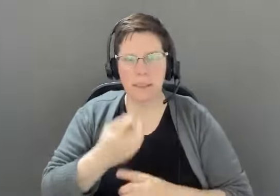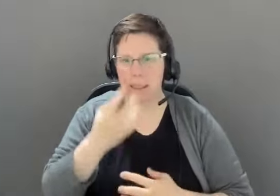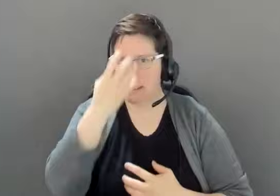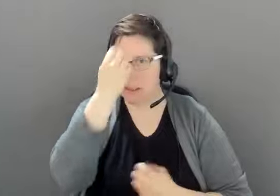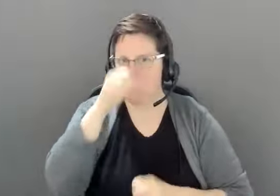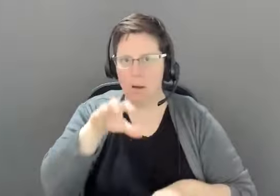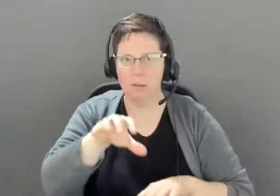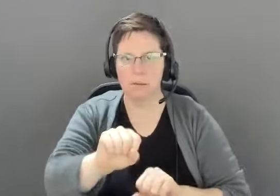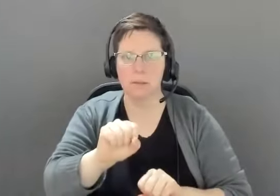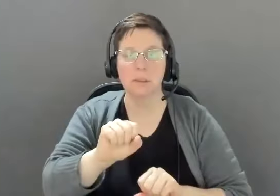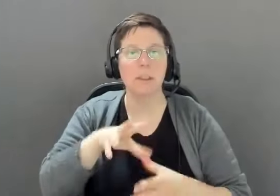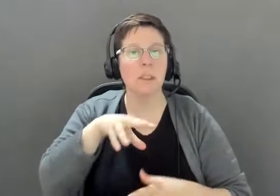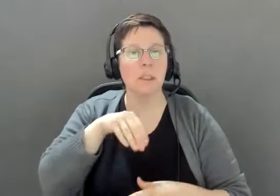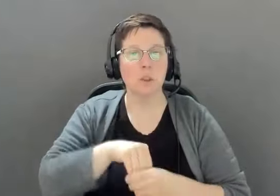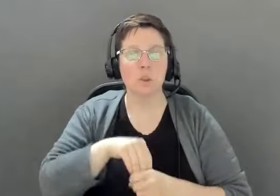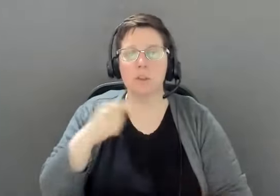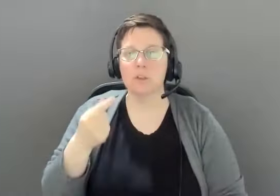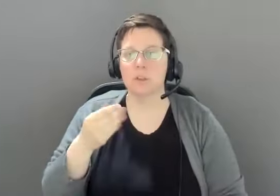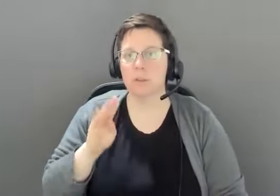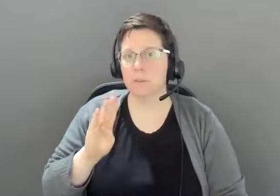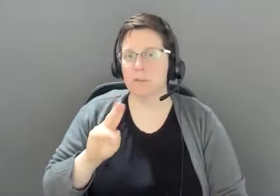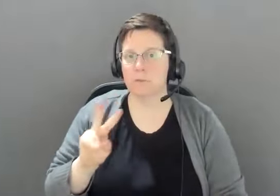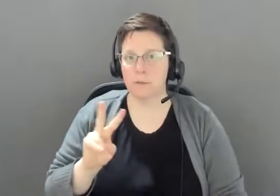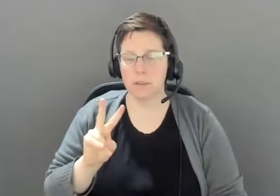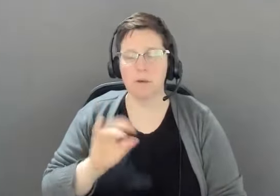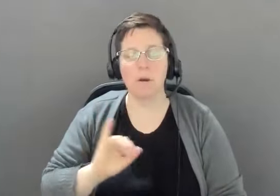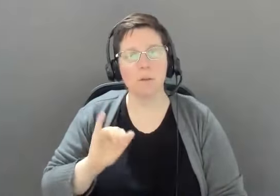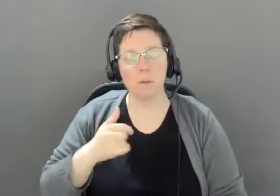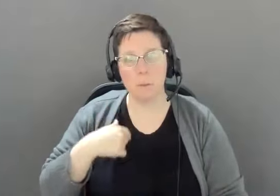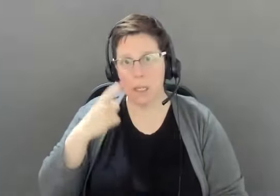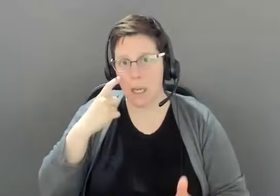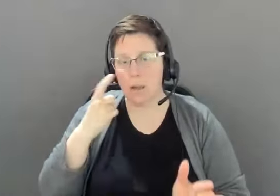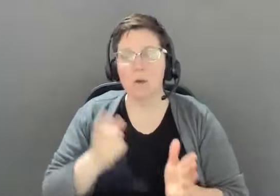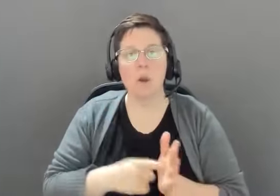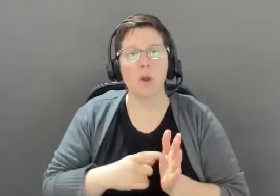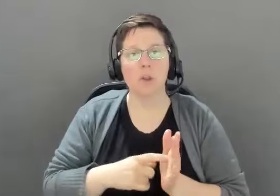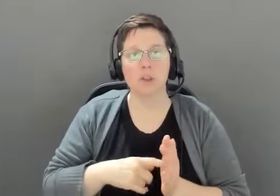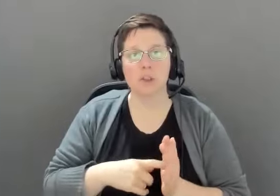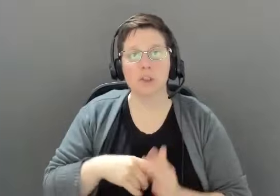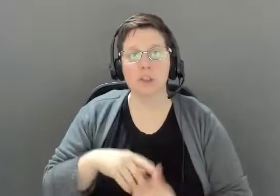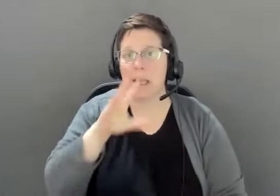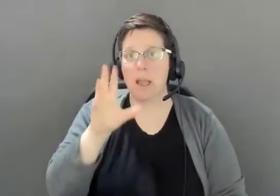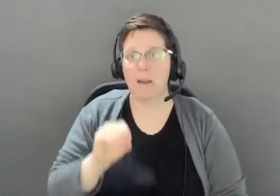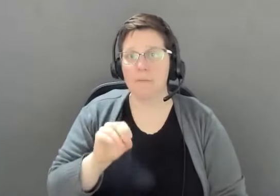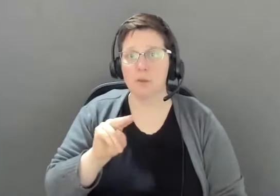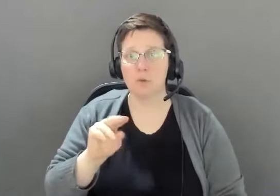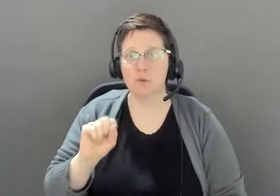violence. And I also want to acknowledge the African Nova Scotia people who have faced systemic racism and gender-based violence